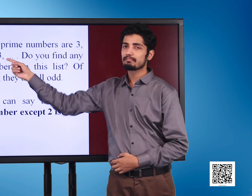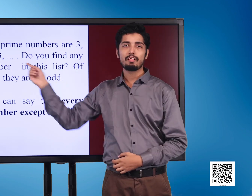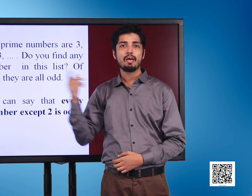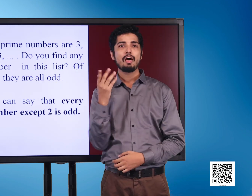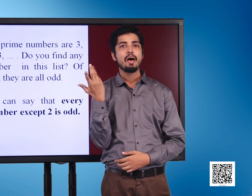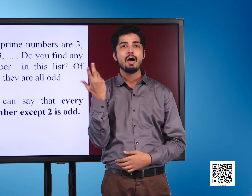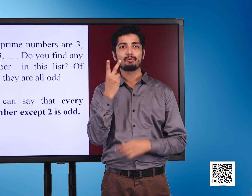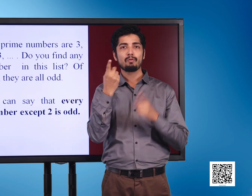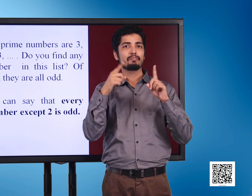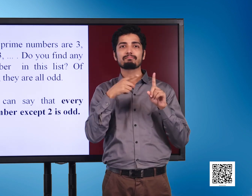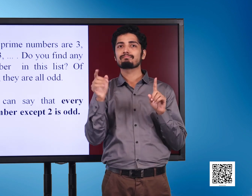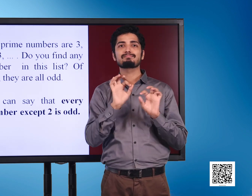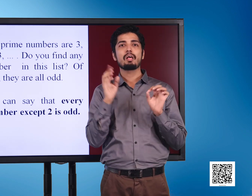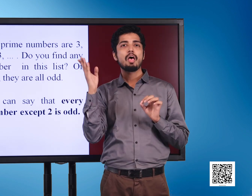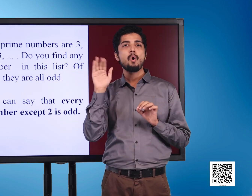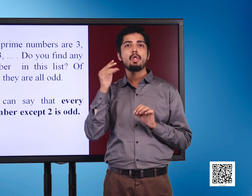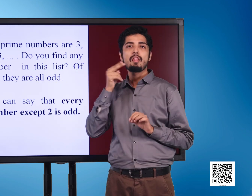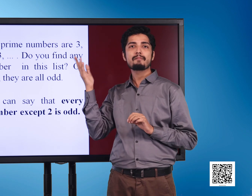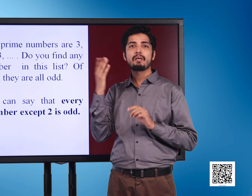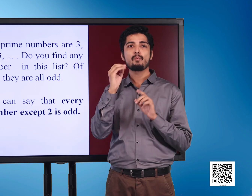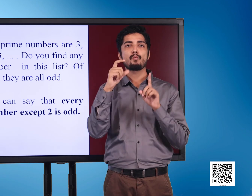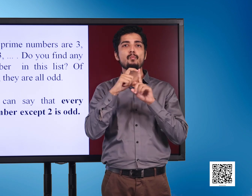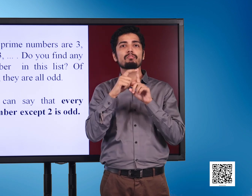Of course not. They are all odd.